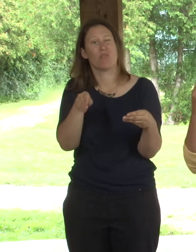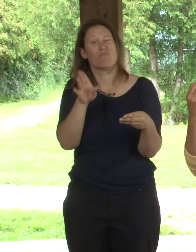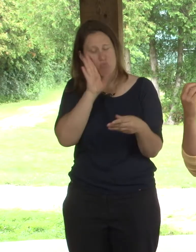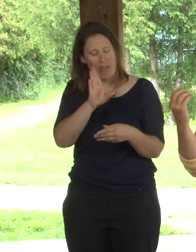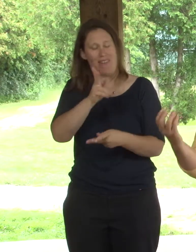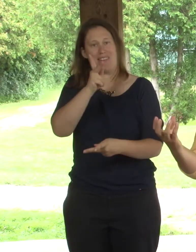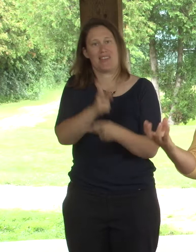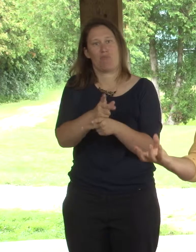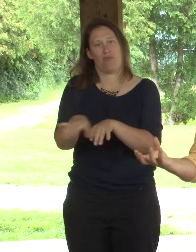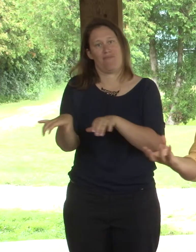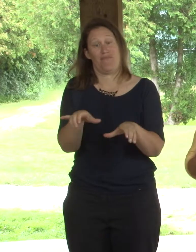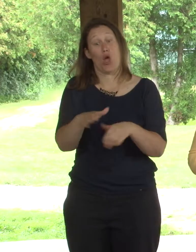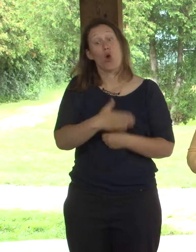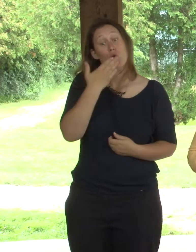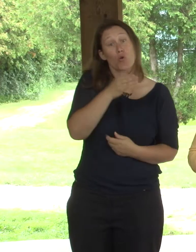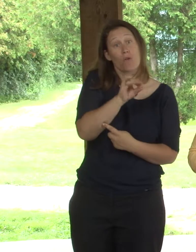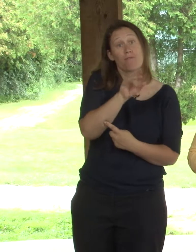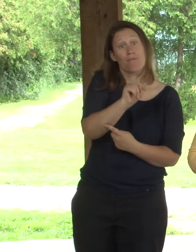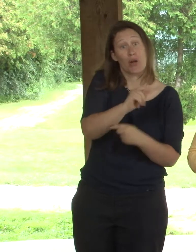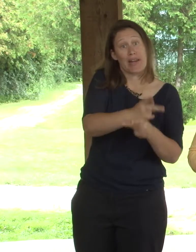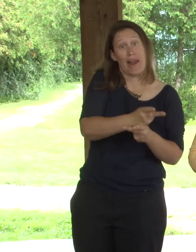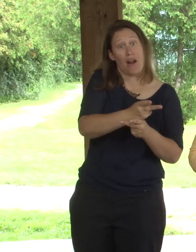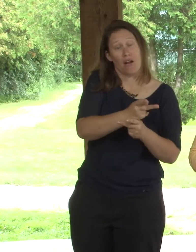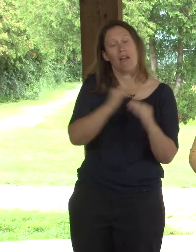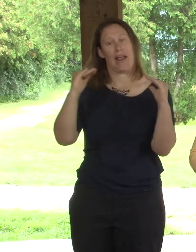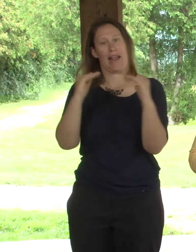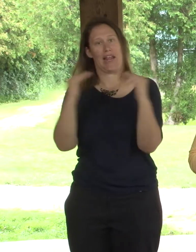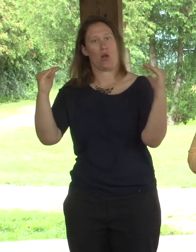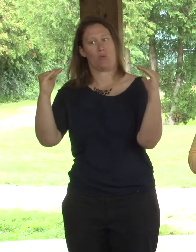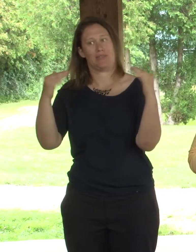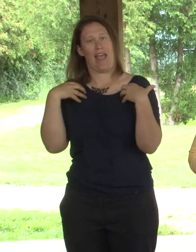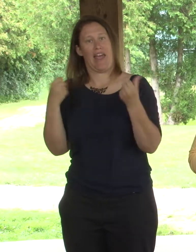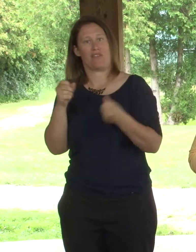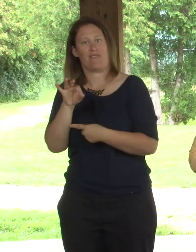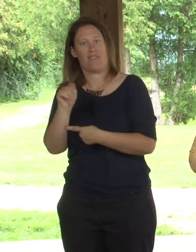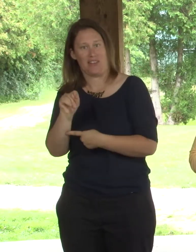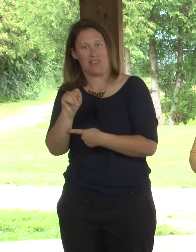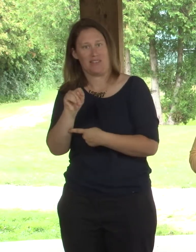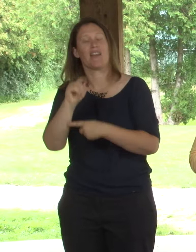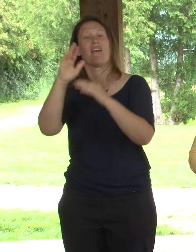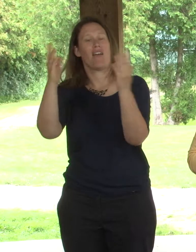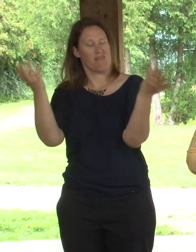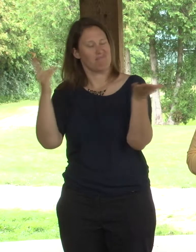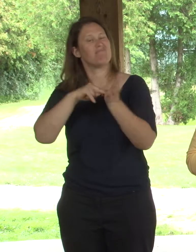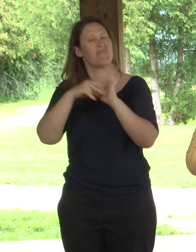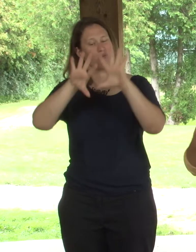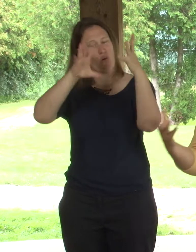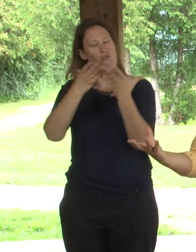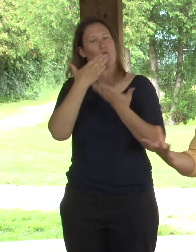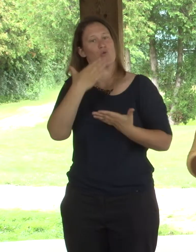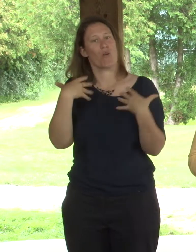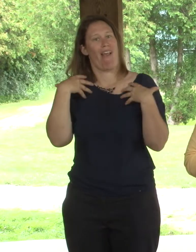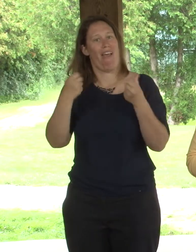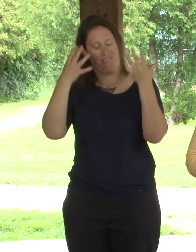care equals healthy feet, which also in turn will give us overall good health.